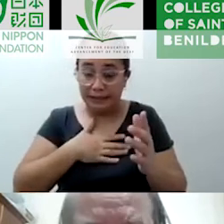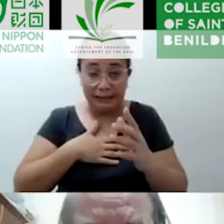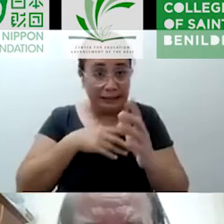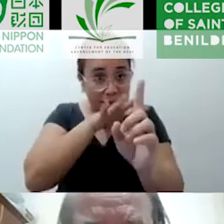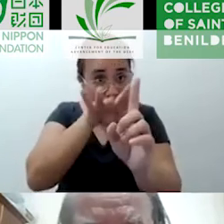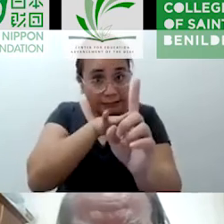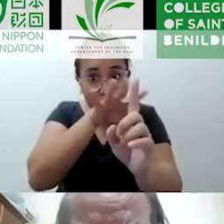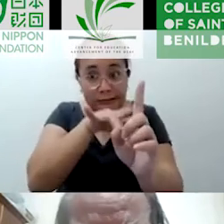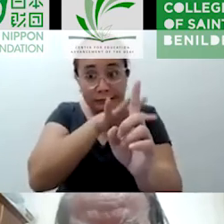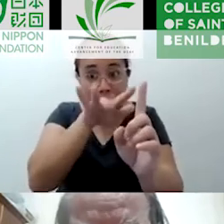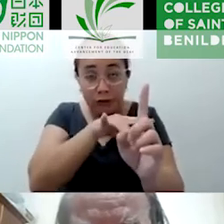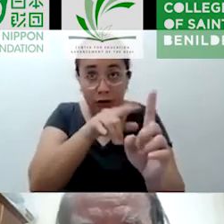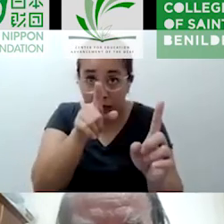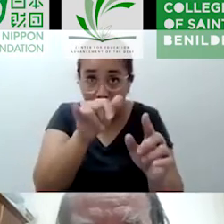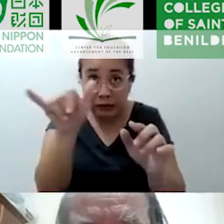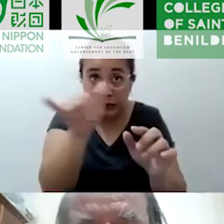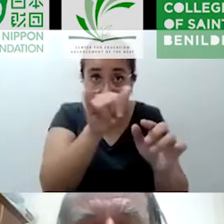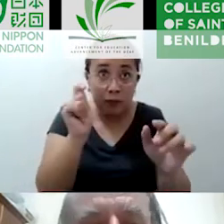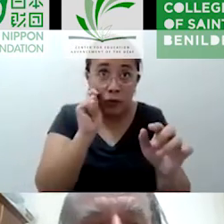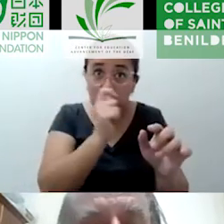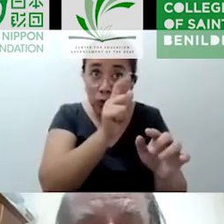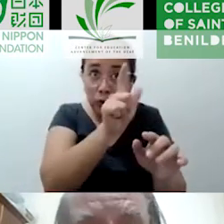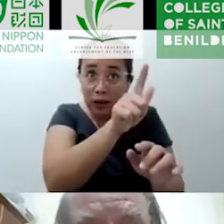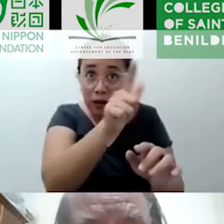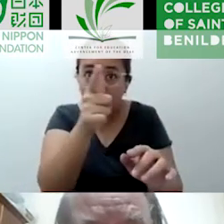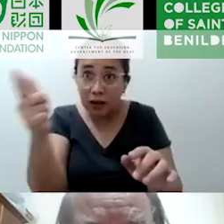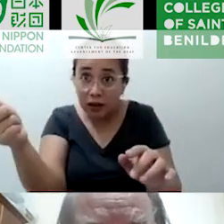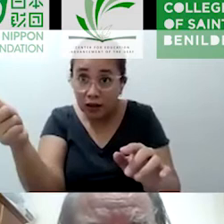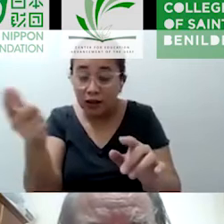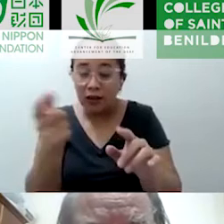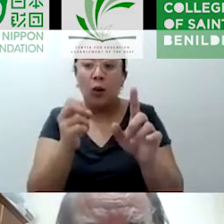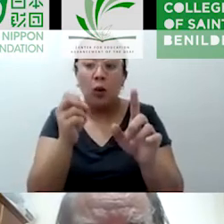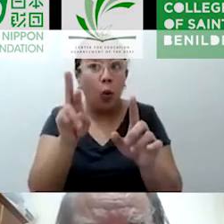same order. If you have a different order, let me know.